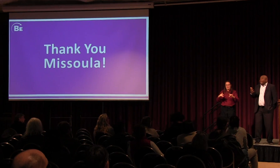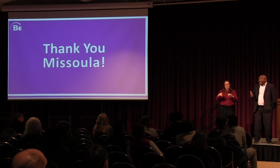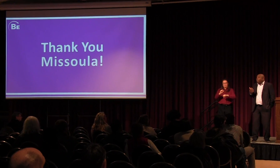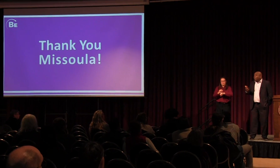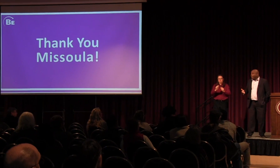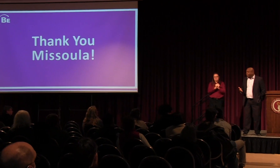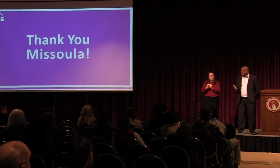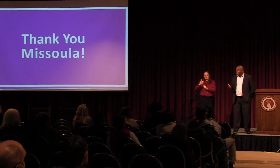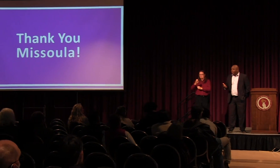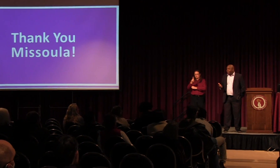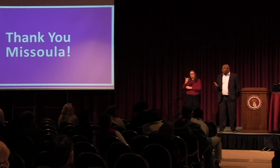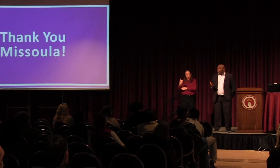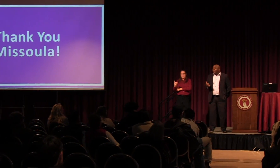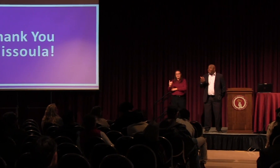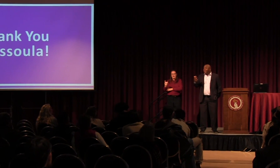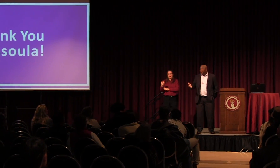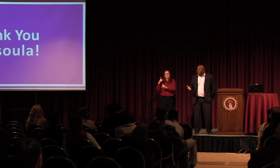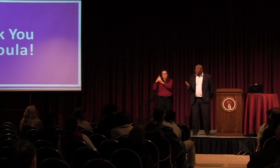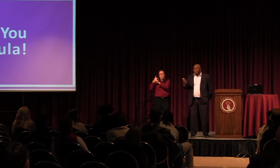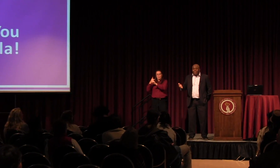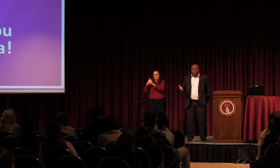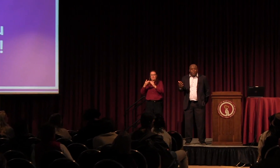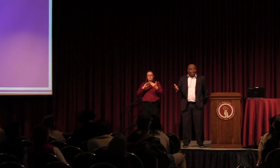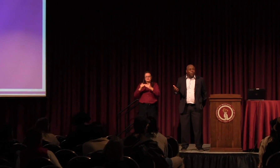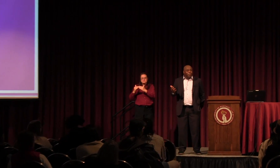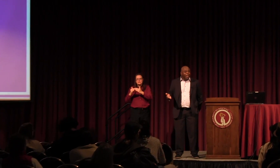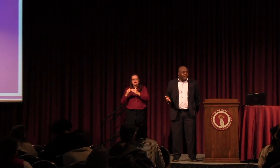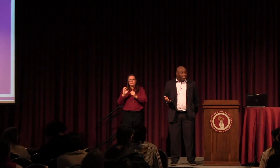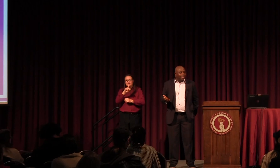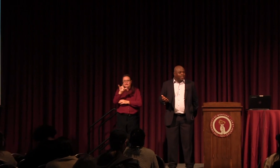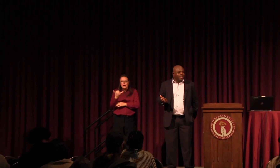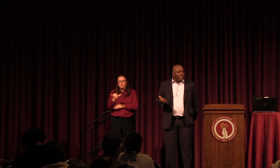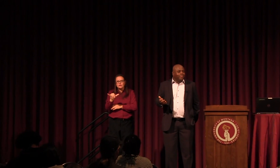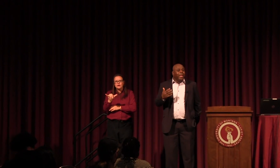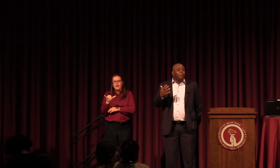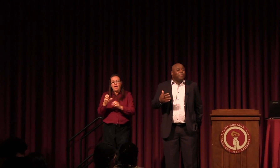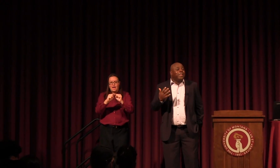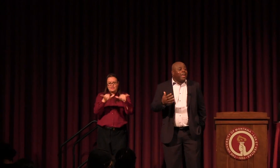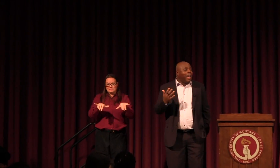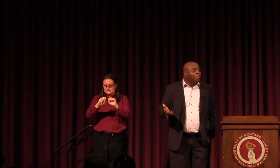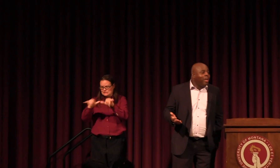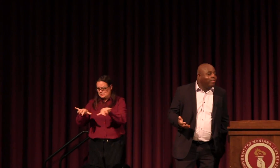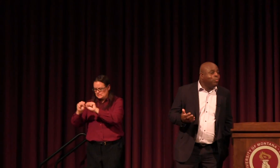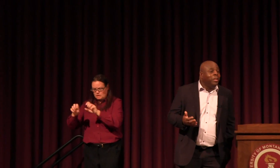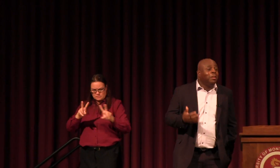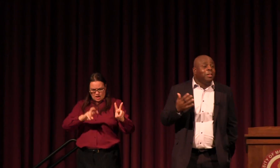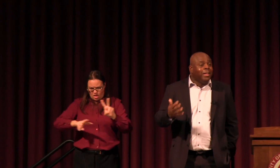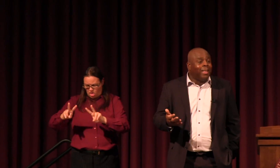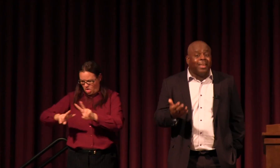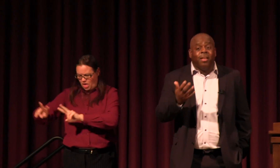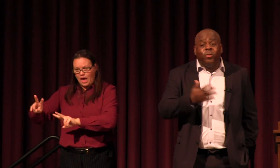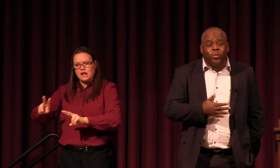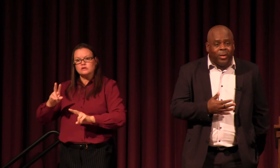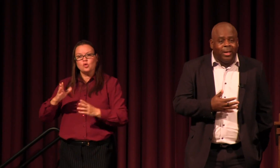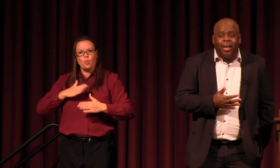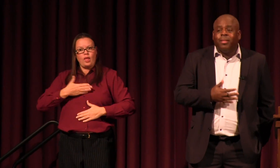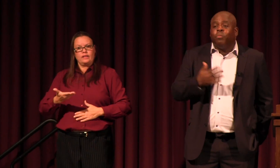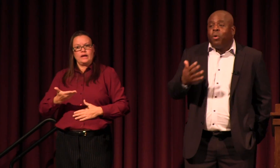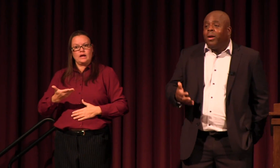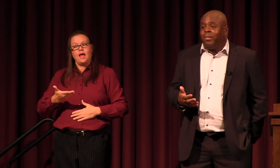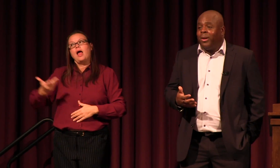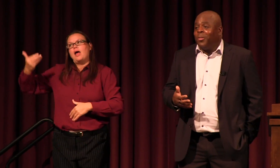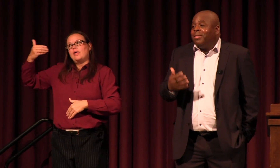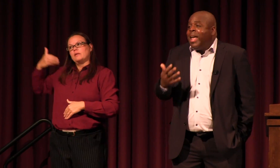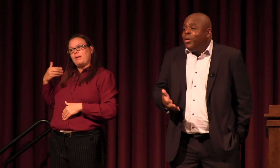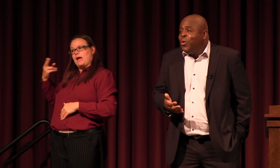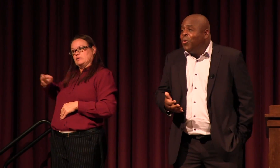for being the kind of place that's willing to pay attention to the systems that are at play. Thank you for being the kind of place that's willing to look at the history that's